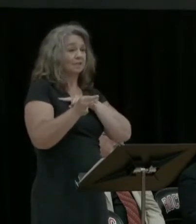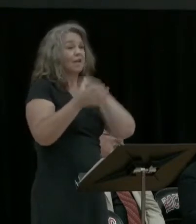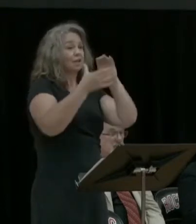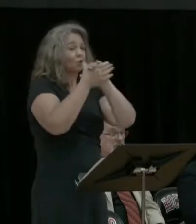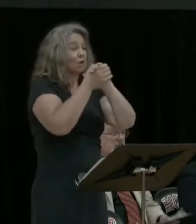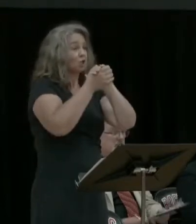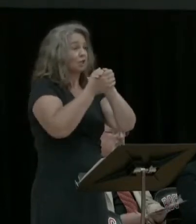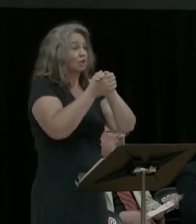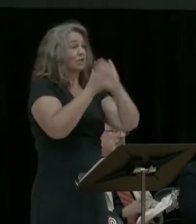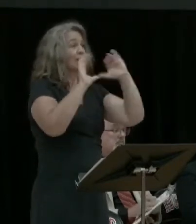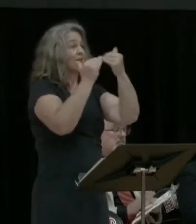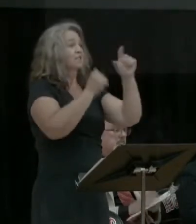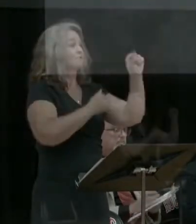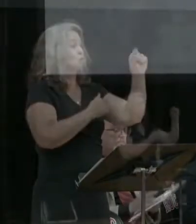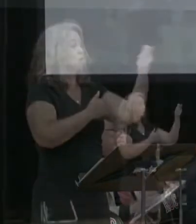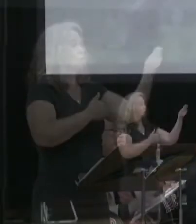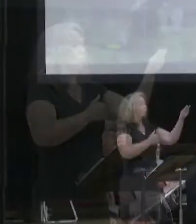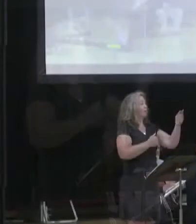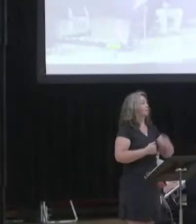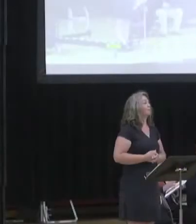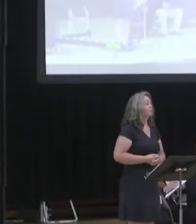2021.